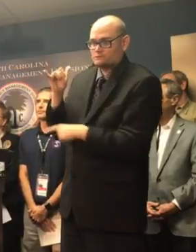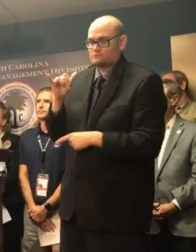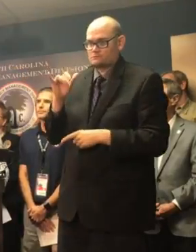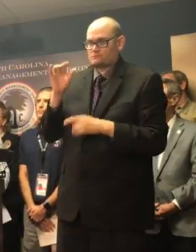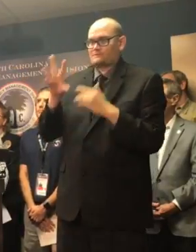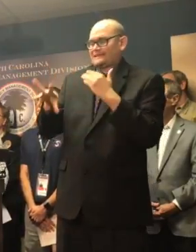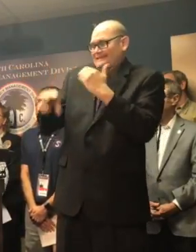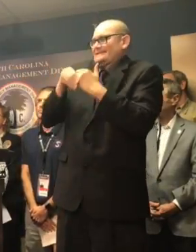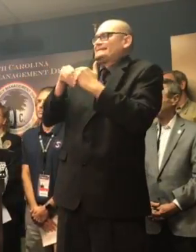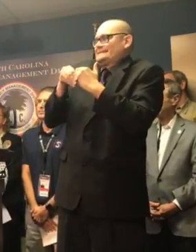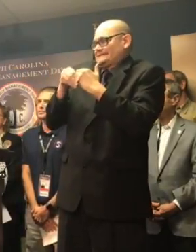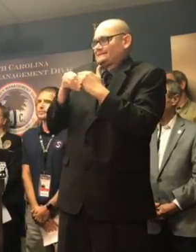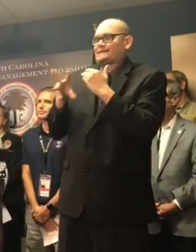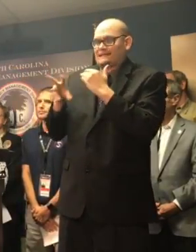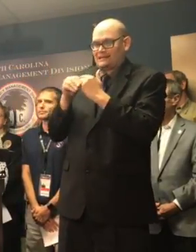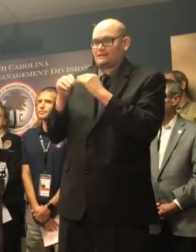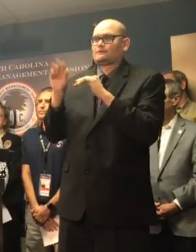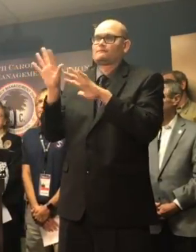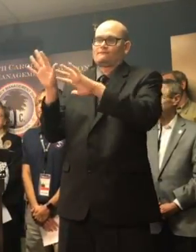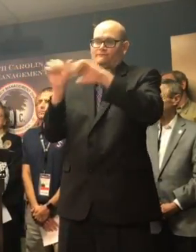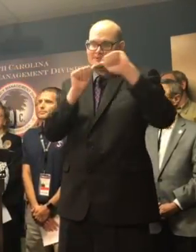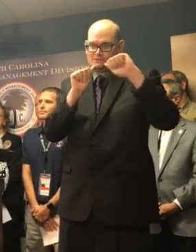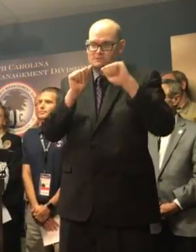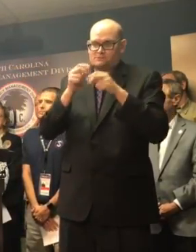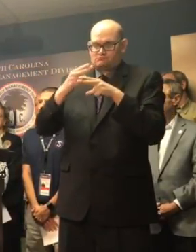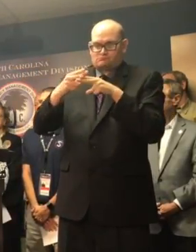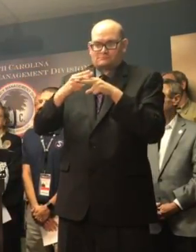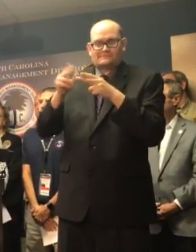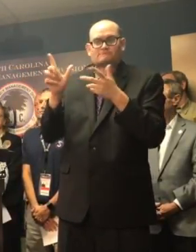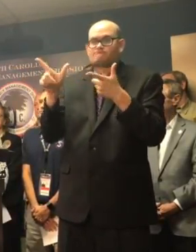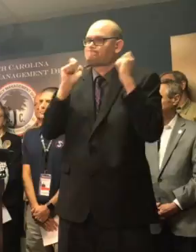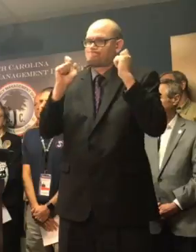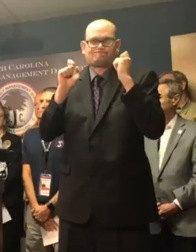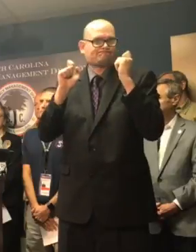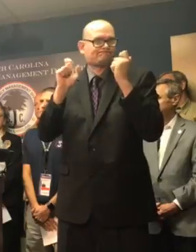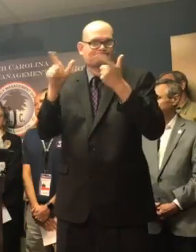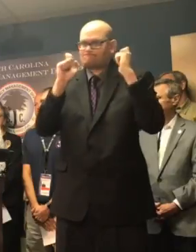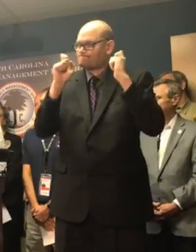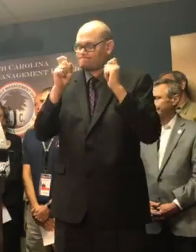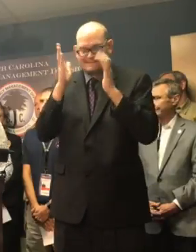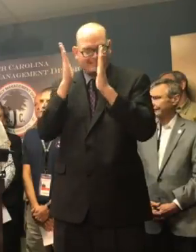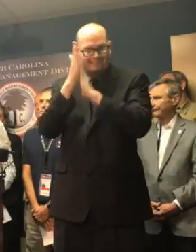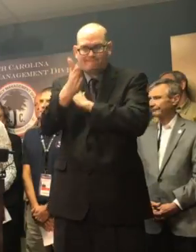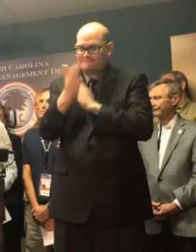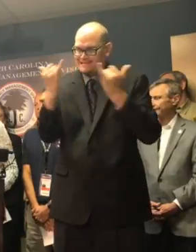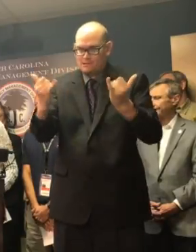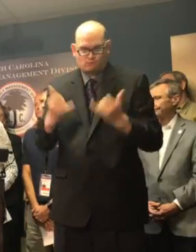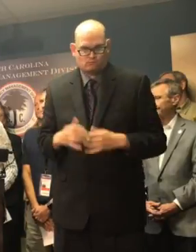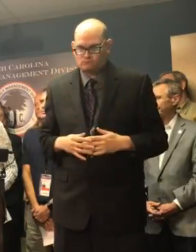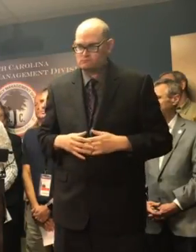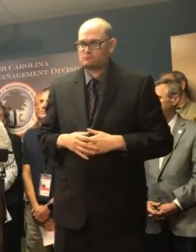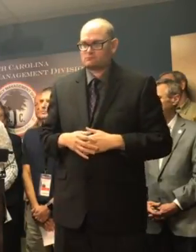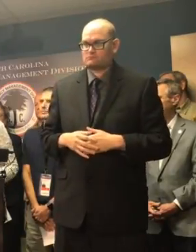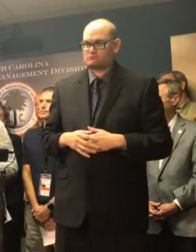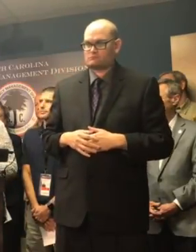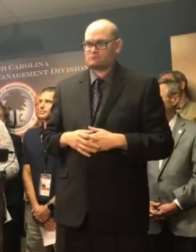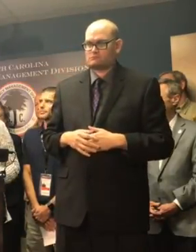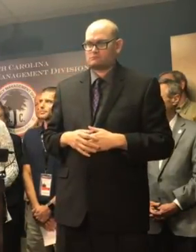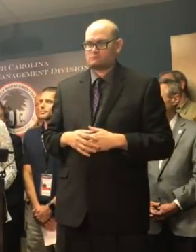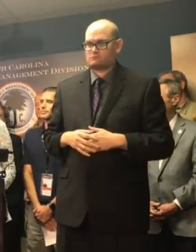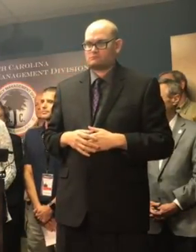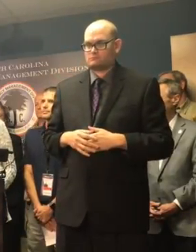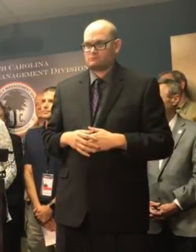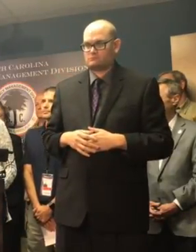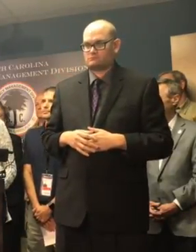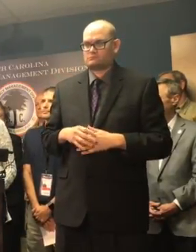we want them to evacuate as soon as possible due to those storm surges. We will probably stop the lane